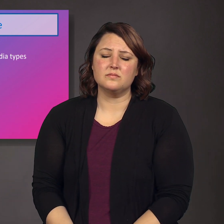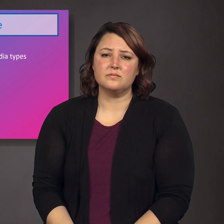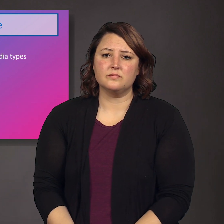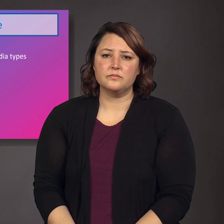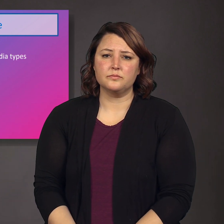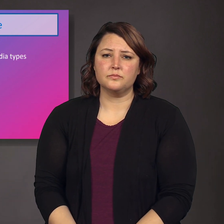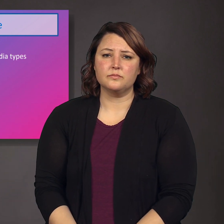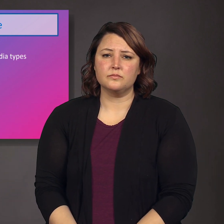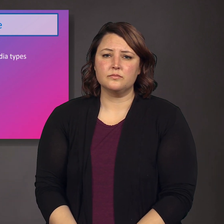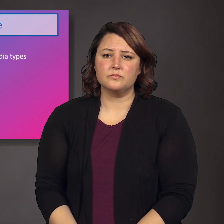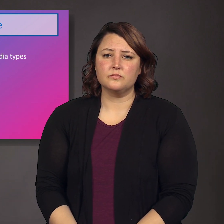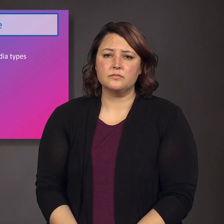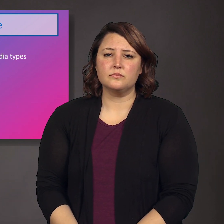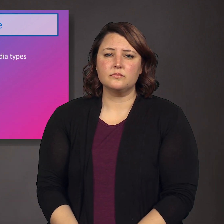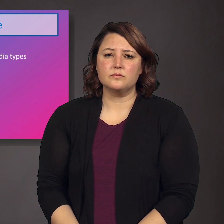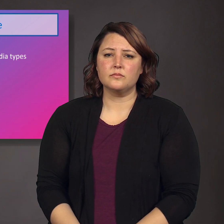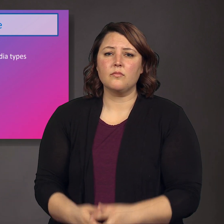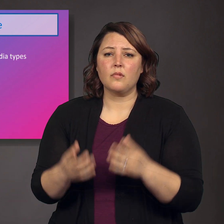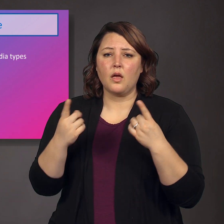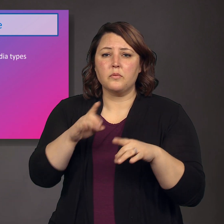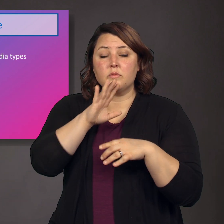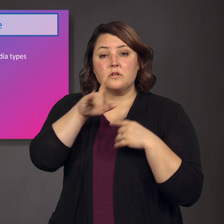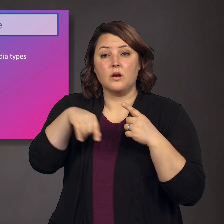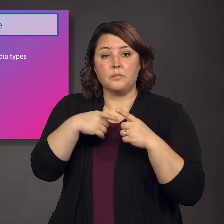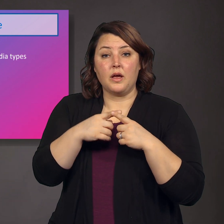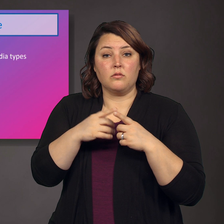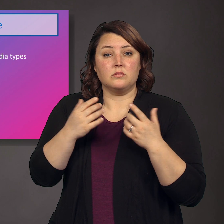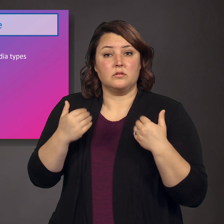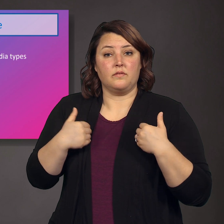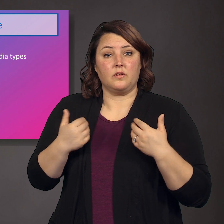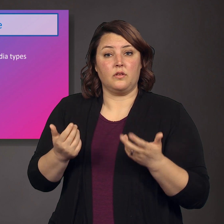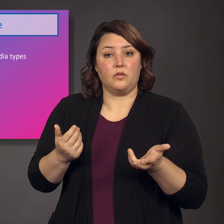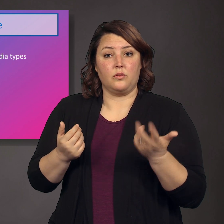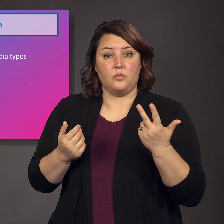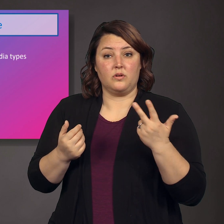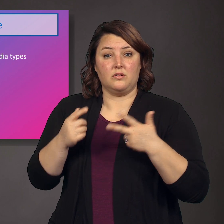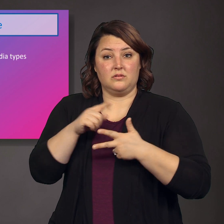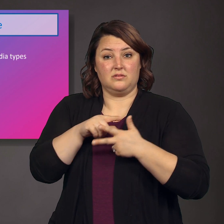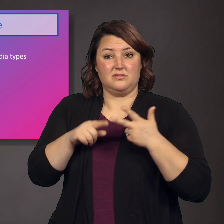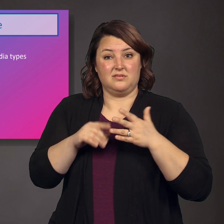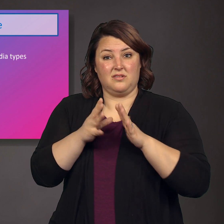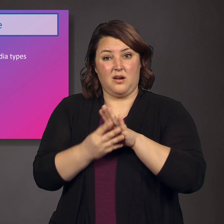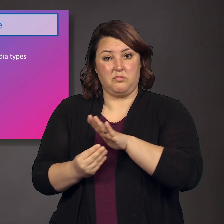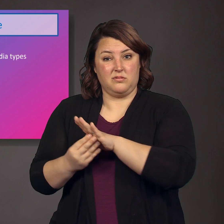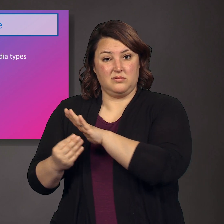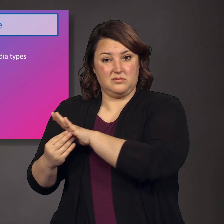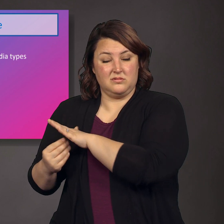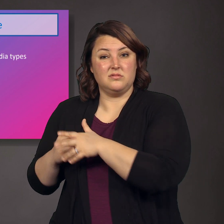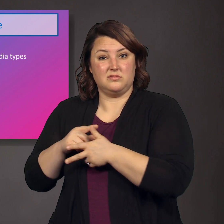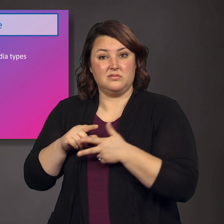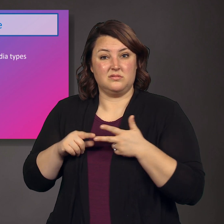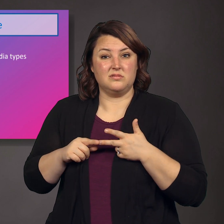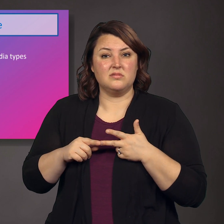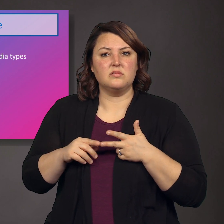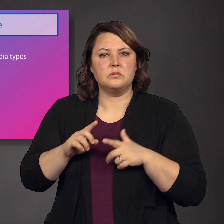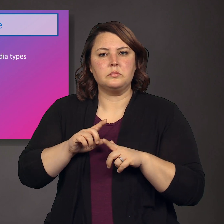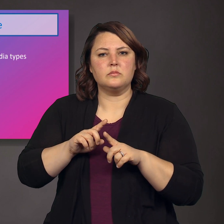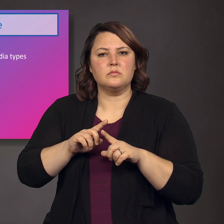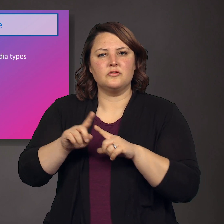So when we talk about having 3 copies of your data, that means on 3 different forms of physical